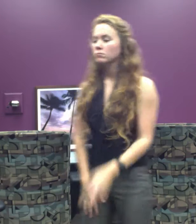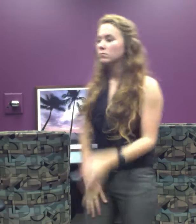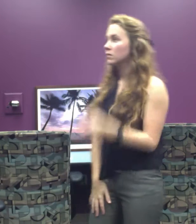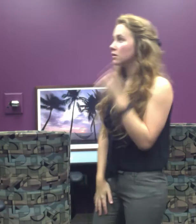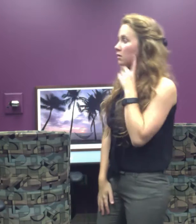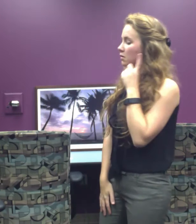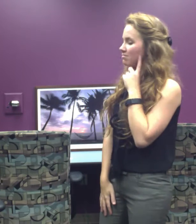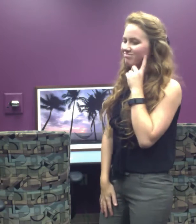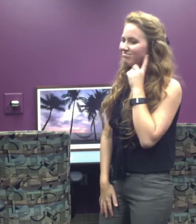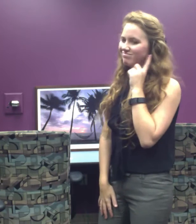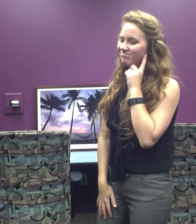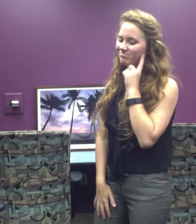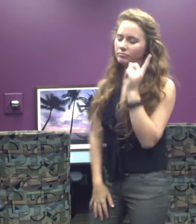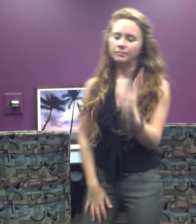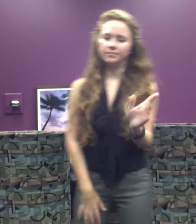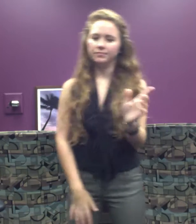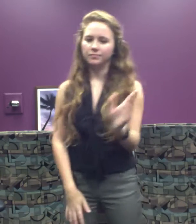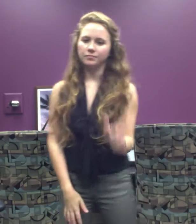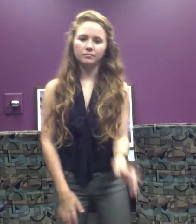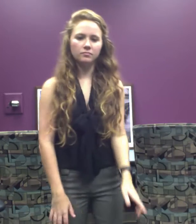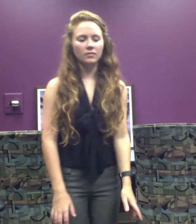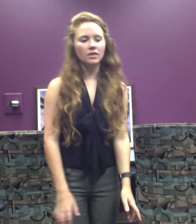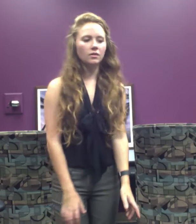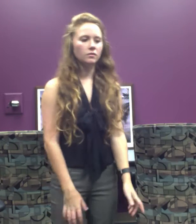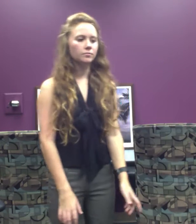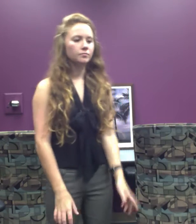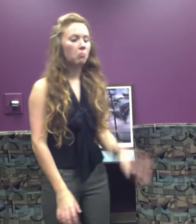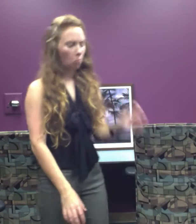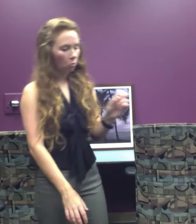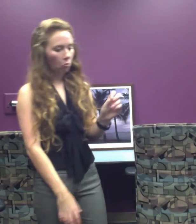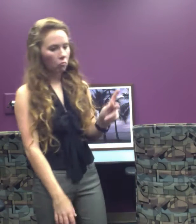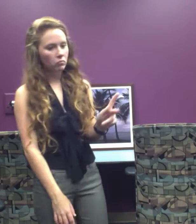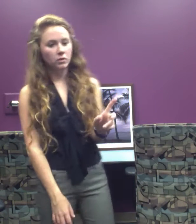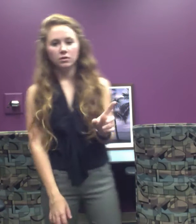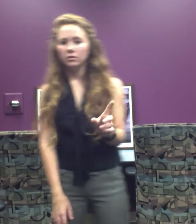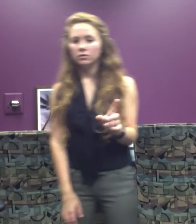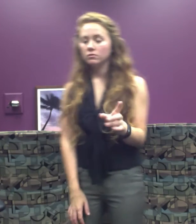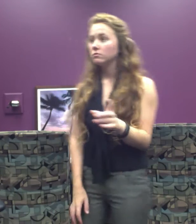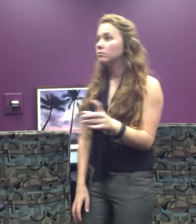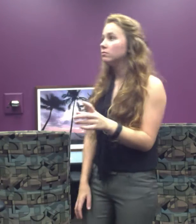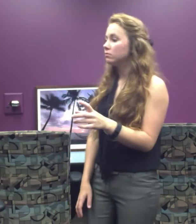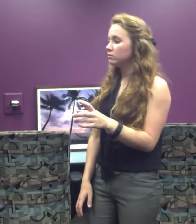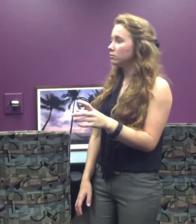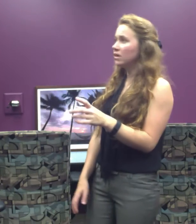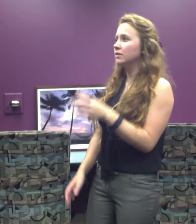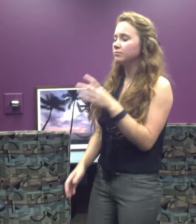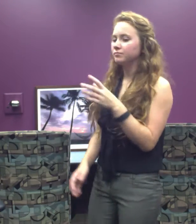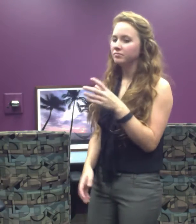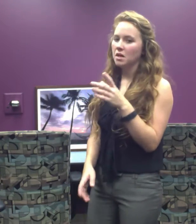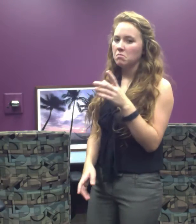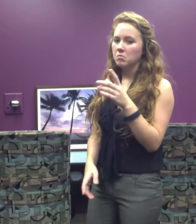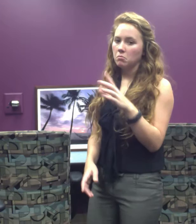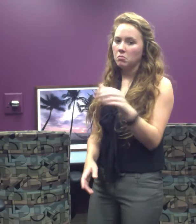Okay. You can't always keep studying it off. All right. What I'm going to ask you to do with